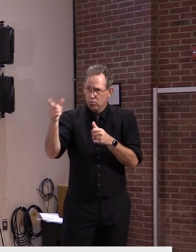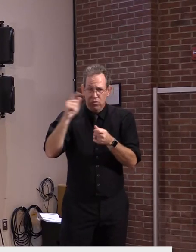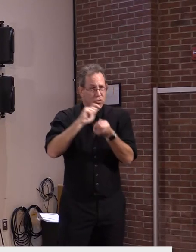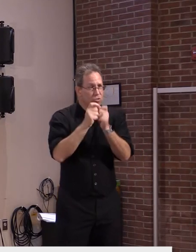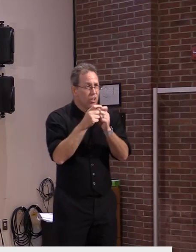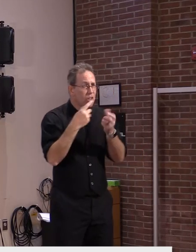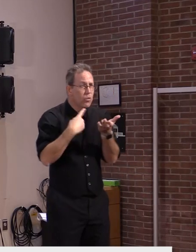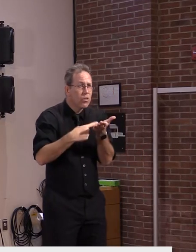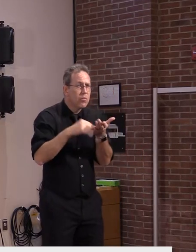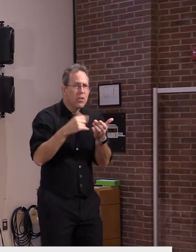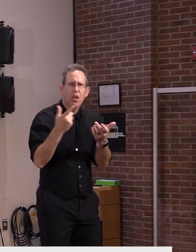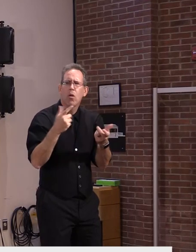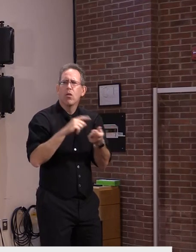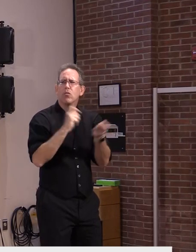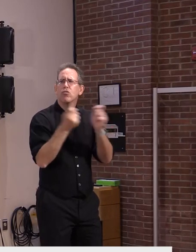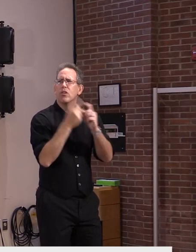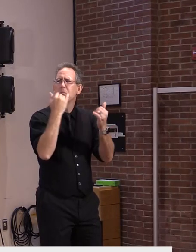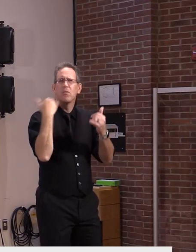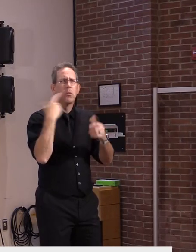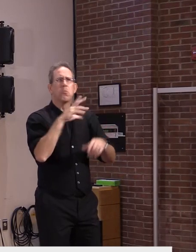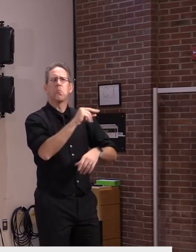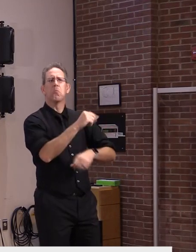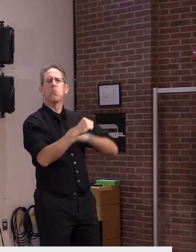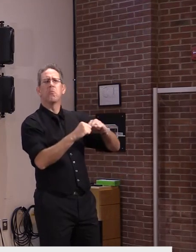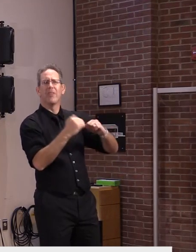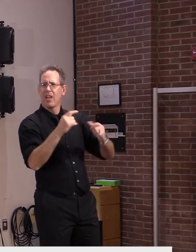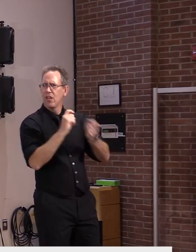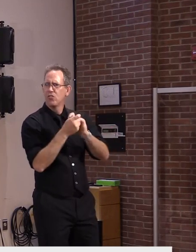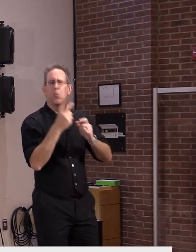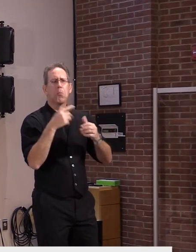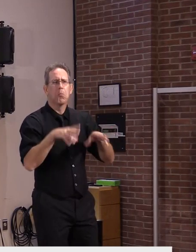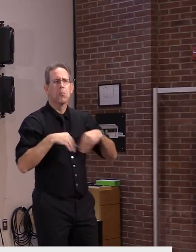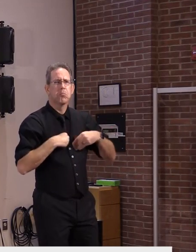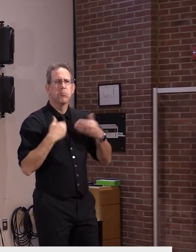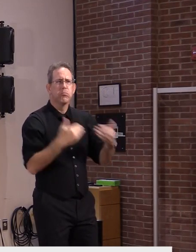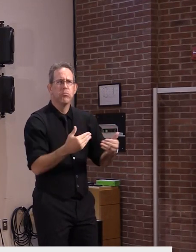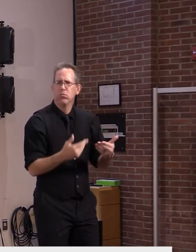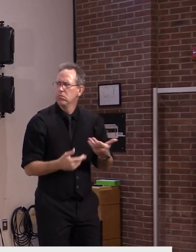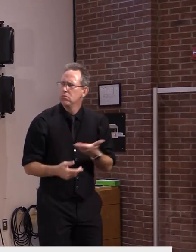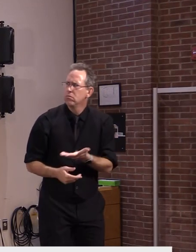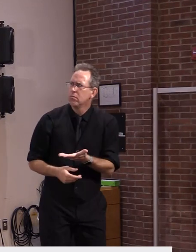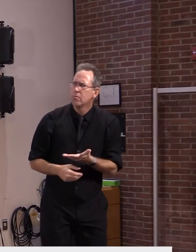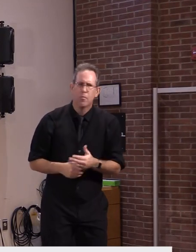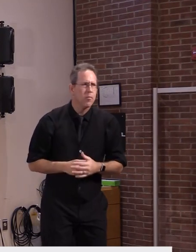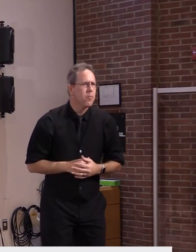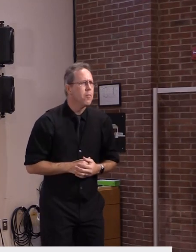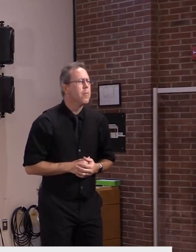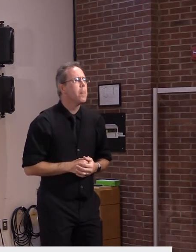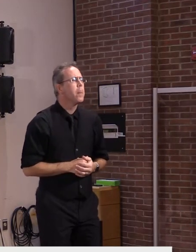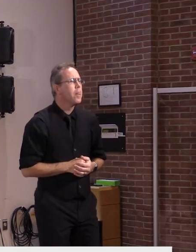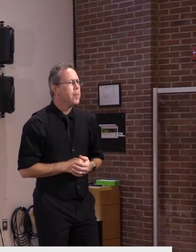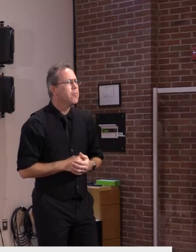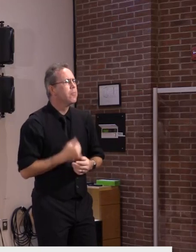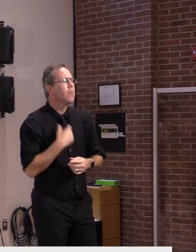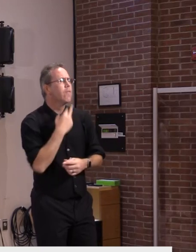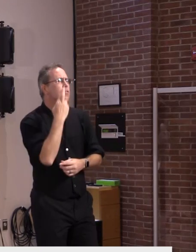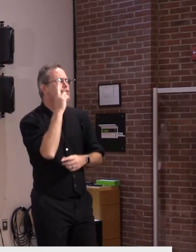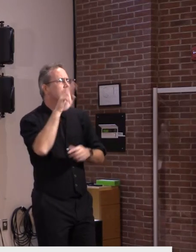cases of COVID-19? Absolutely. It's the data and the science. So very